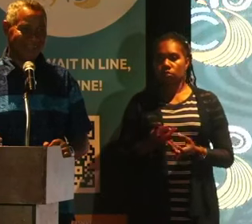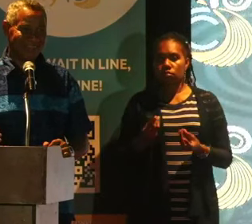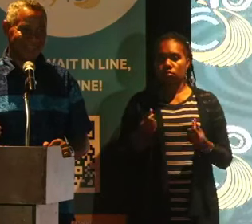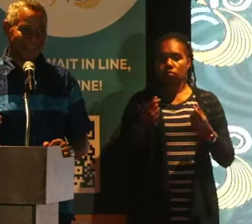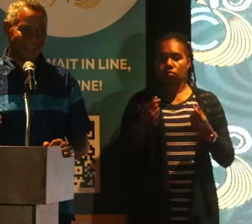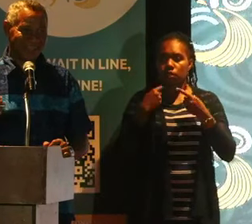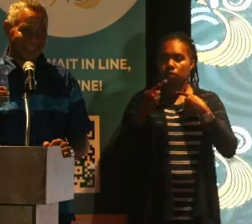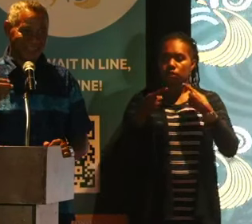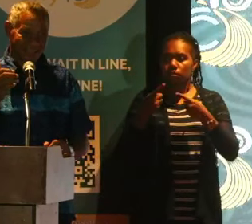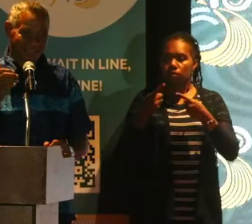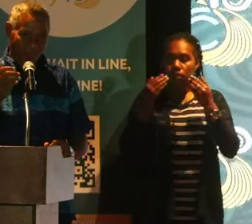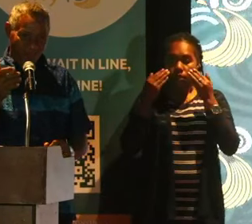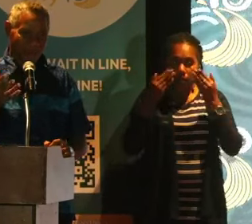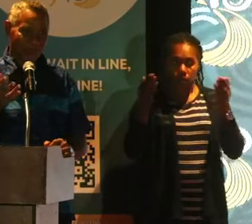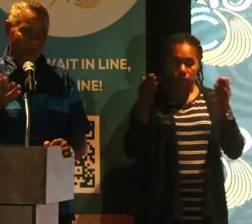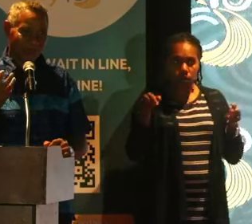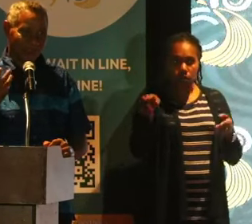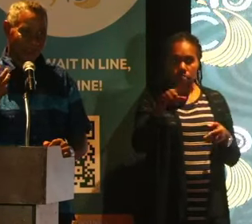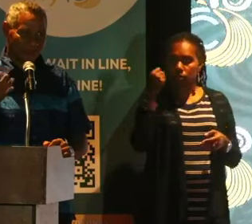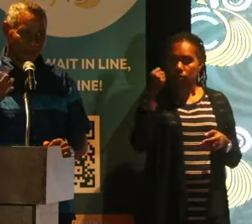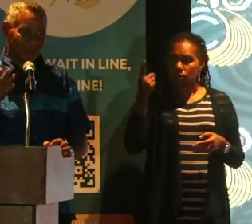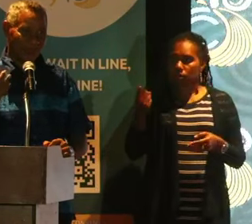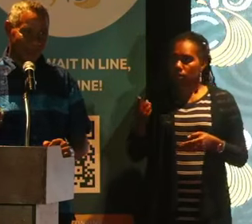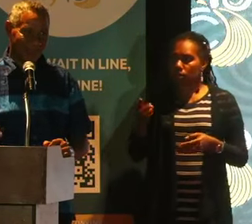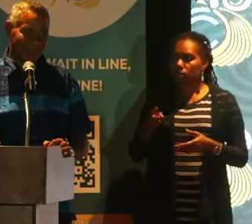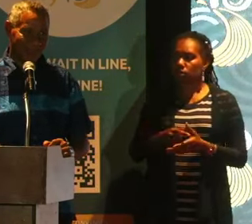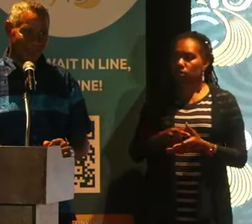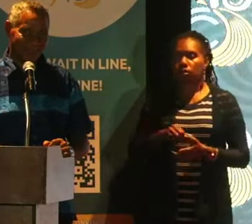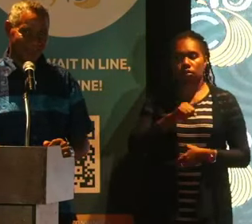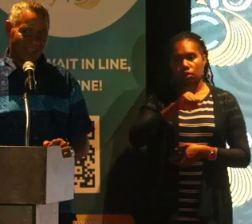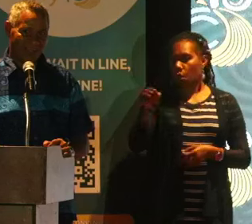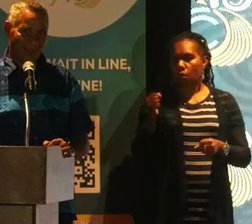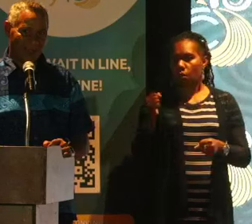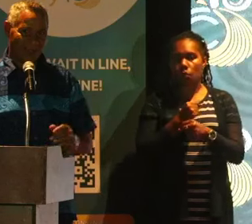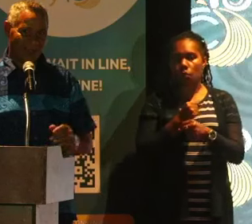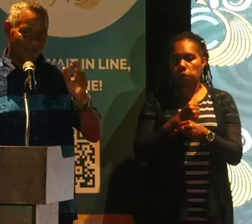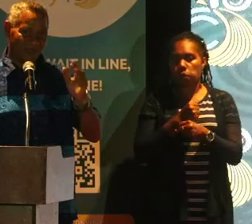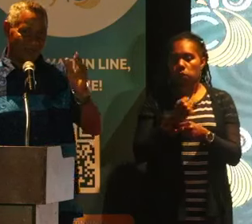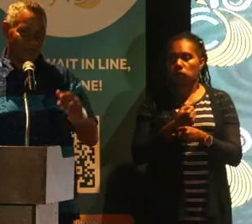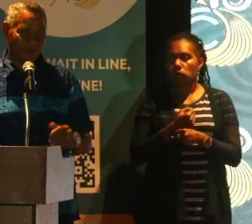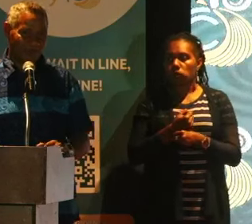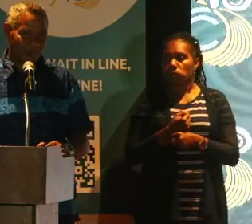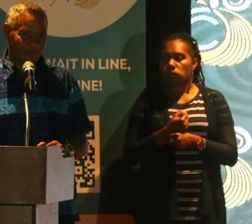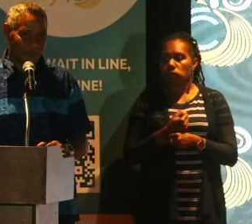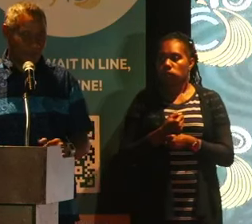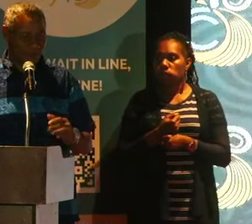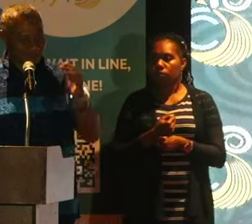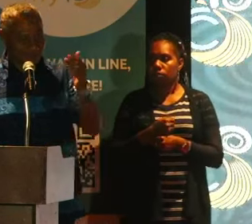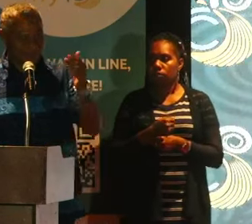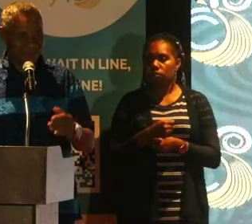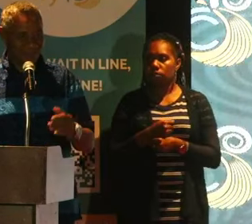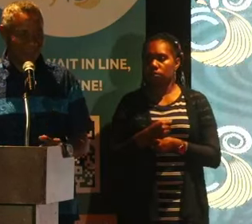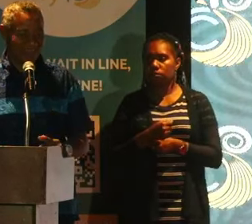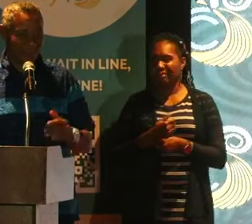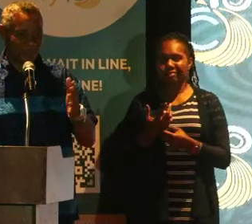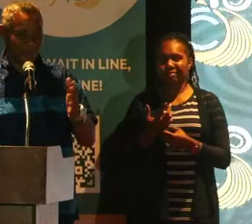awareness, na normal procedure of filling all application. But we have a problem in